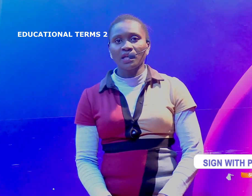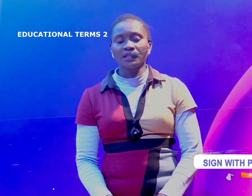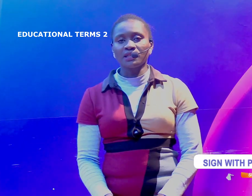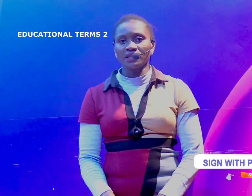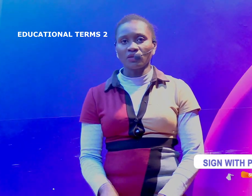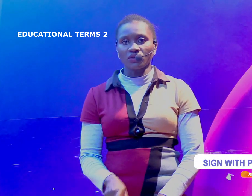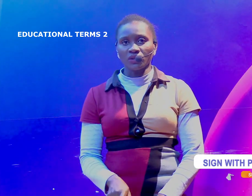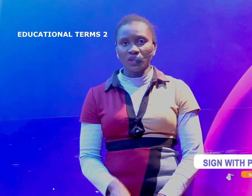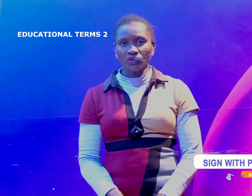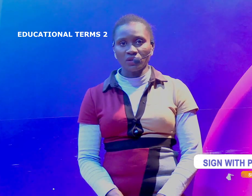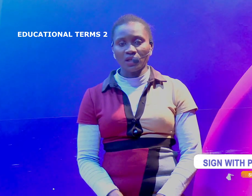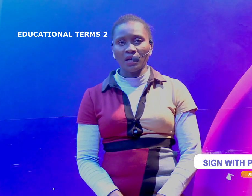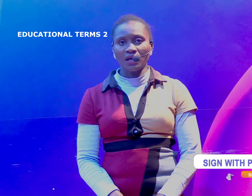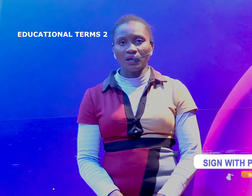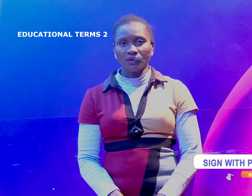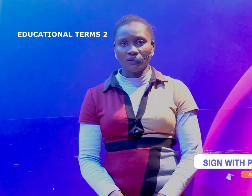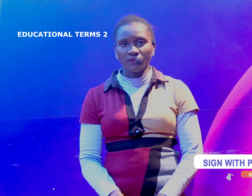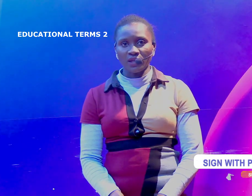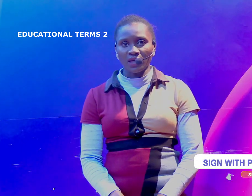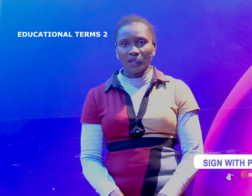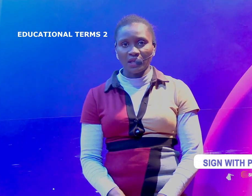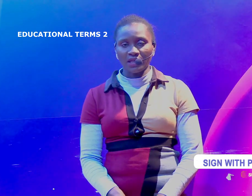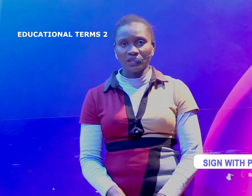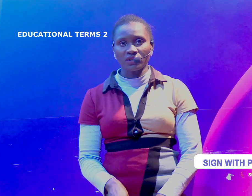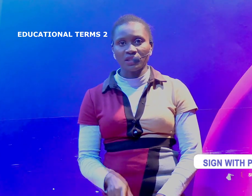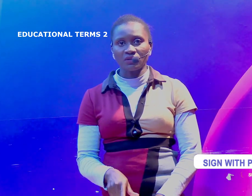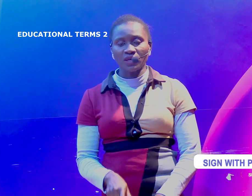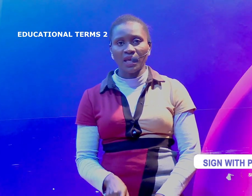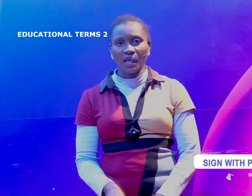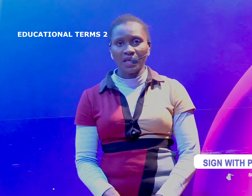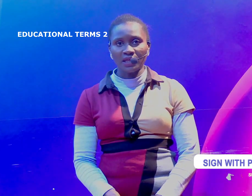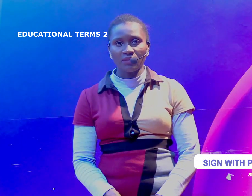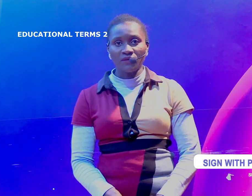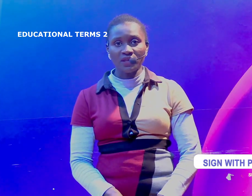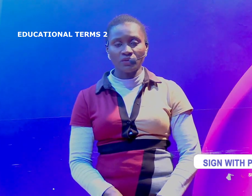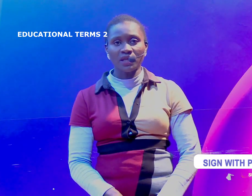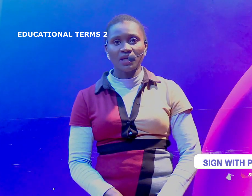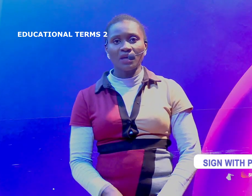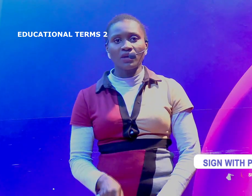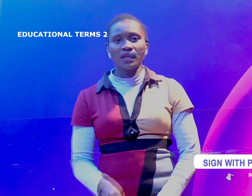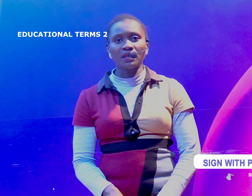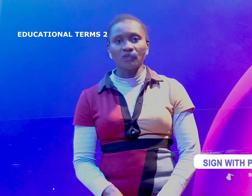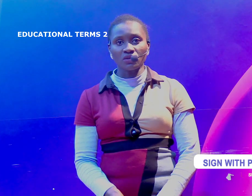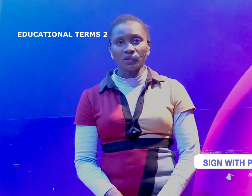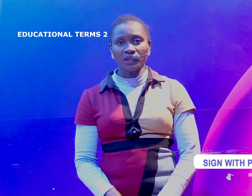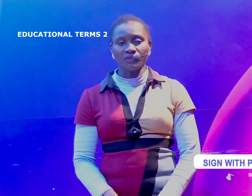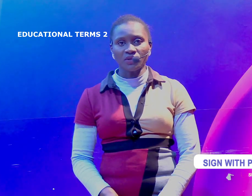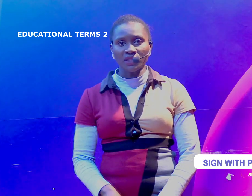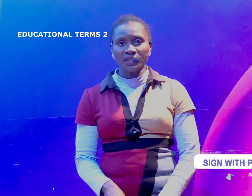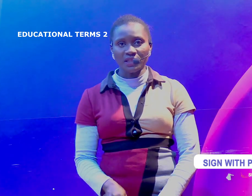just a continuation for the last session that we had. The previous one we had the educational terms, so this is just